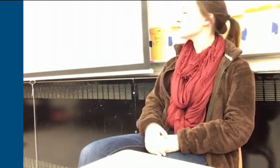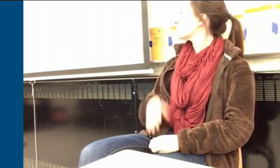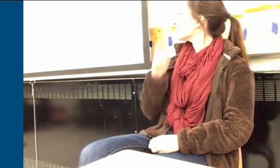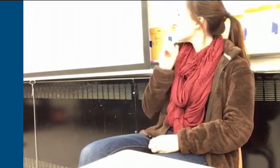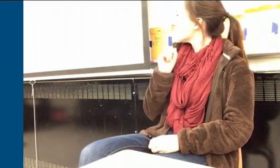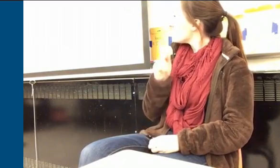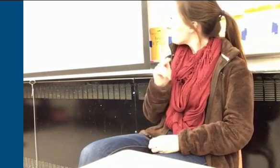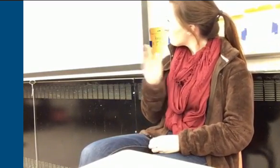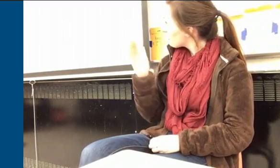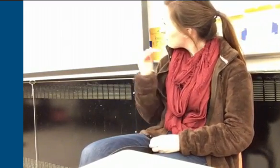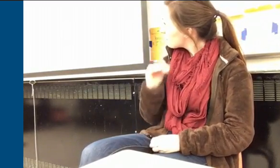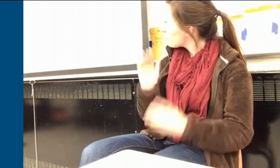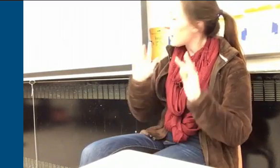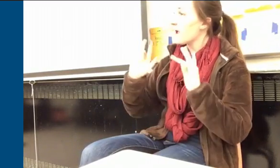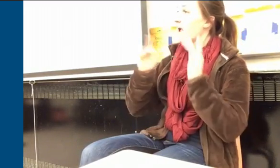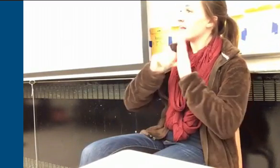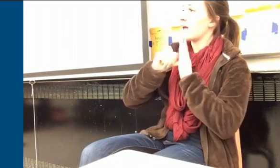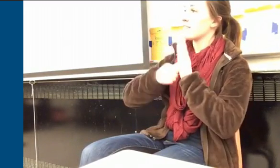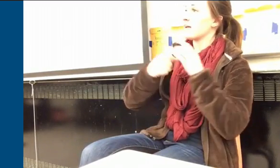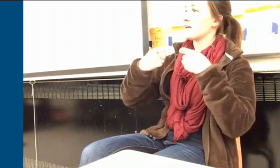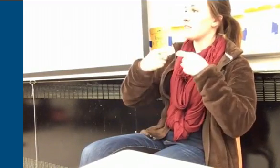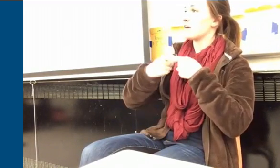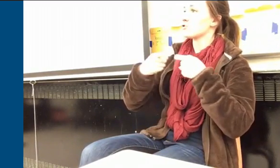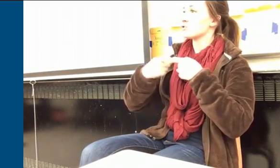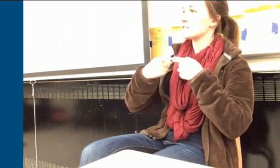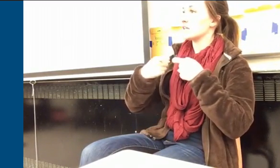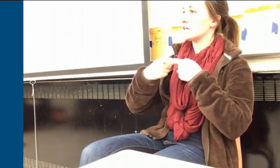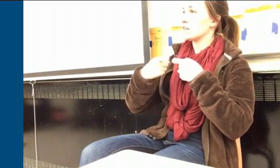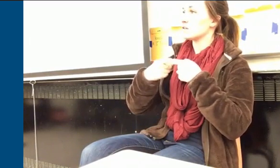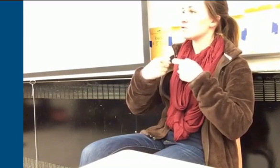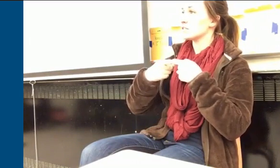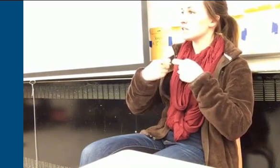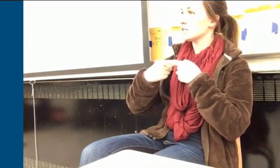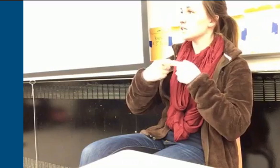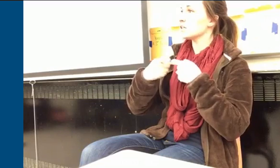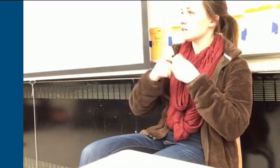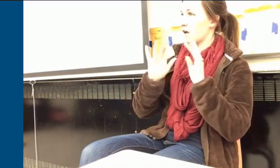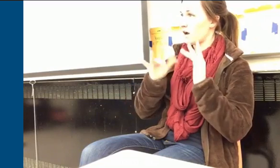Okay? I would highlight electricity.